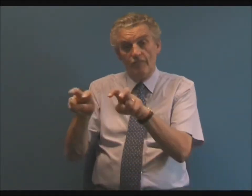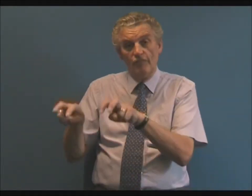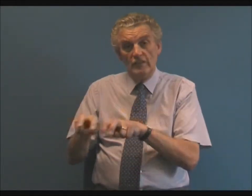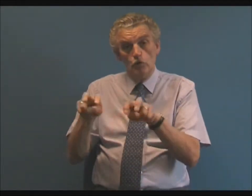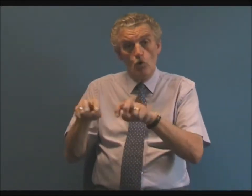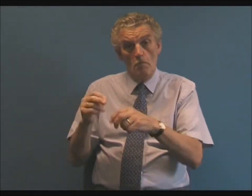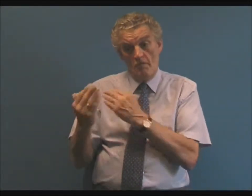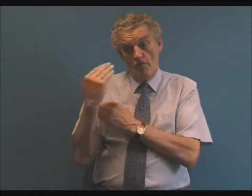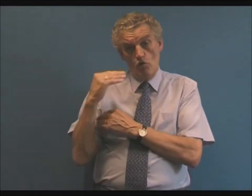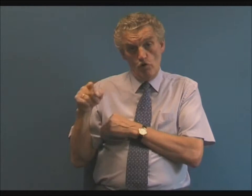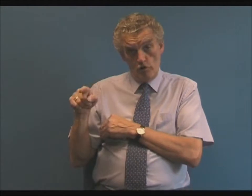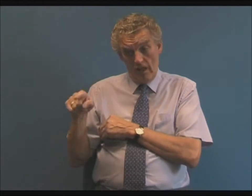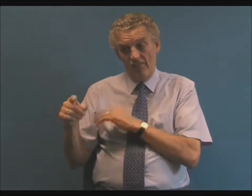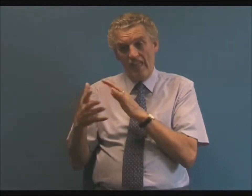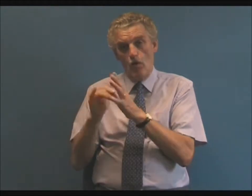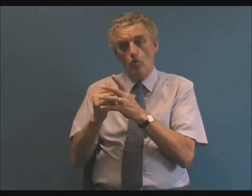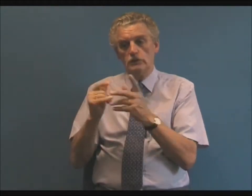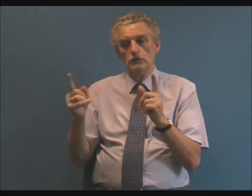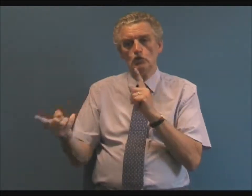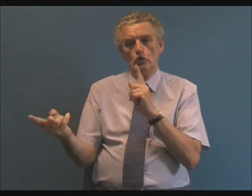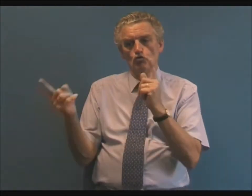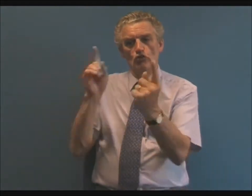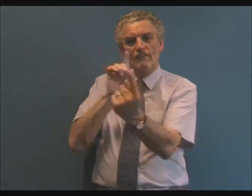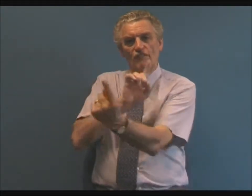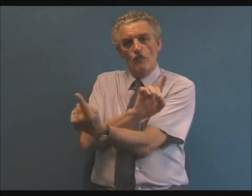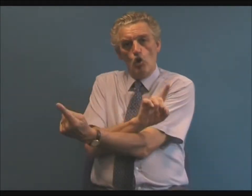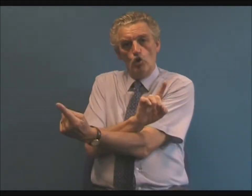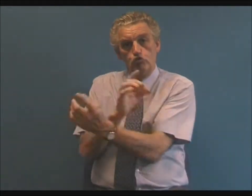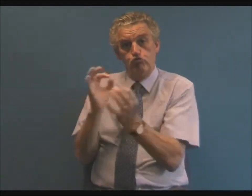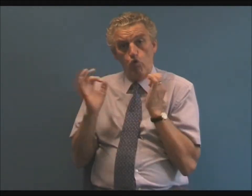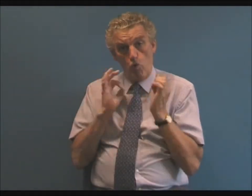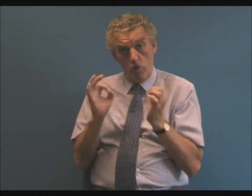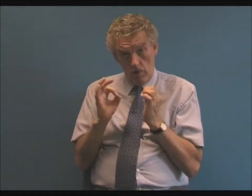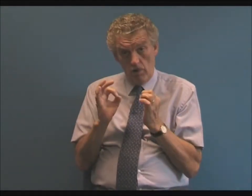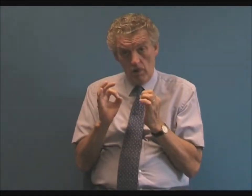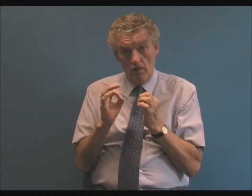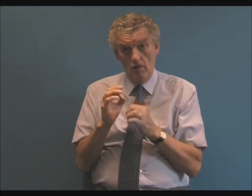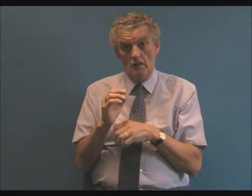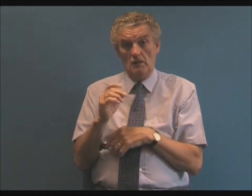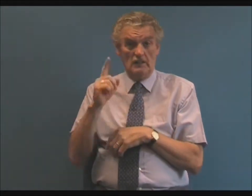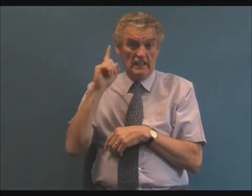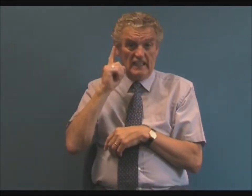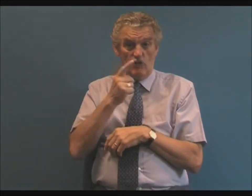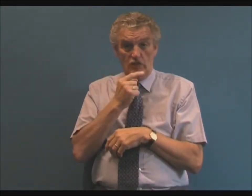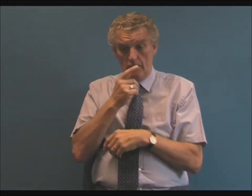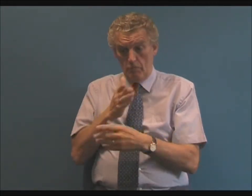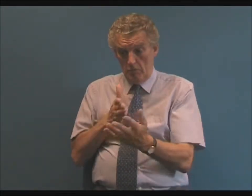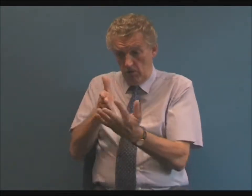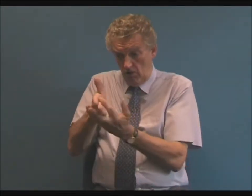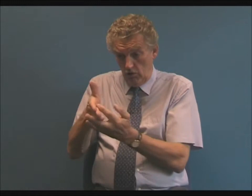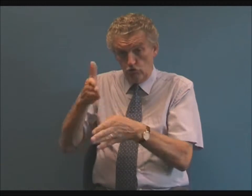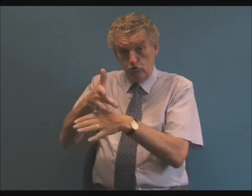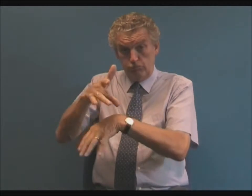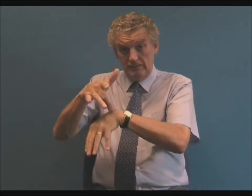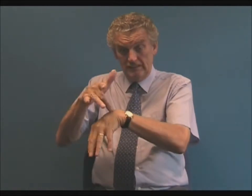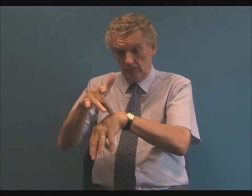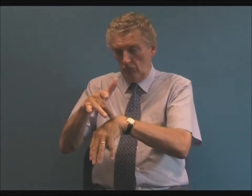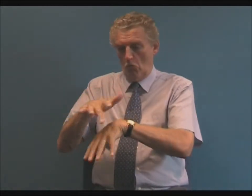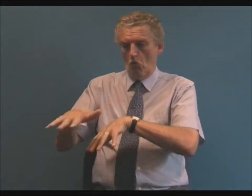The video that you've just seen was a role reversal. A hearing person went in for a job